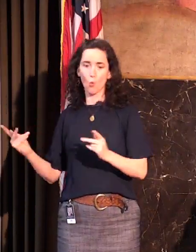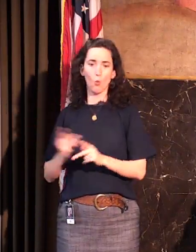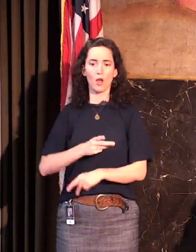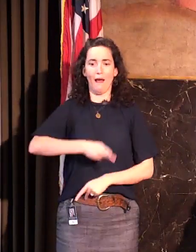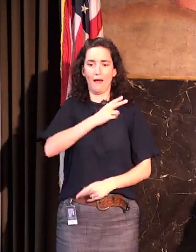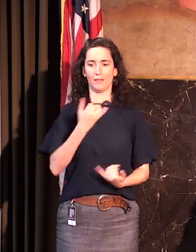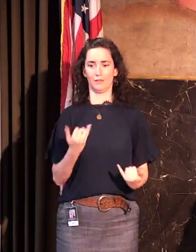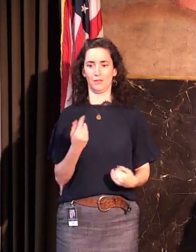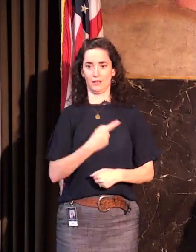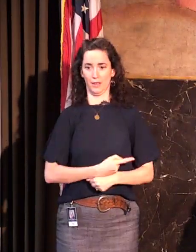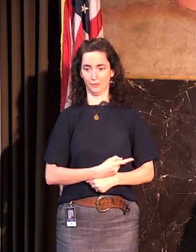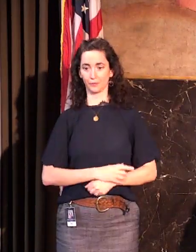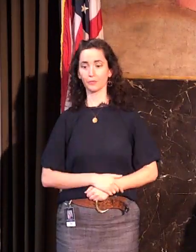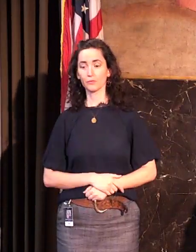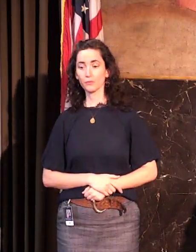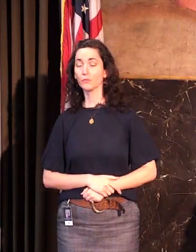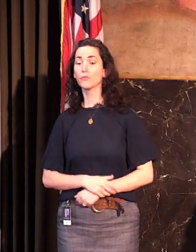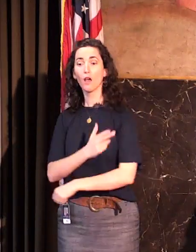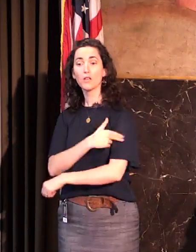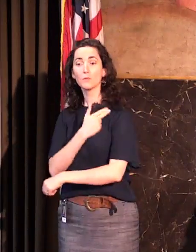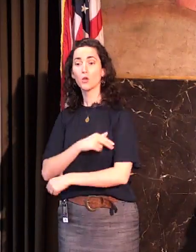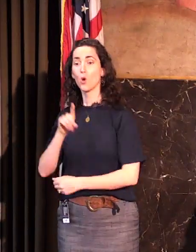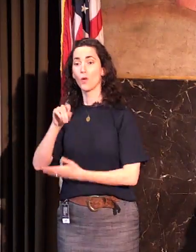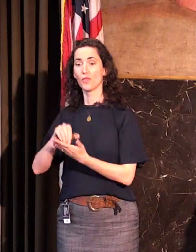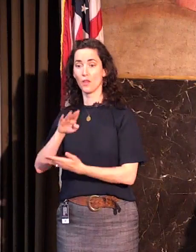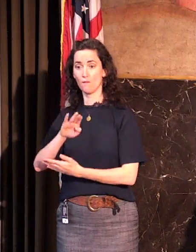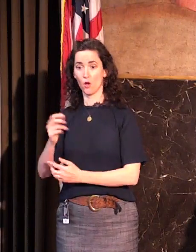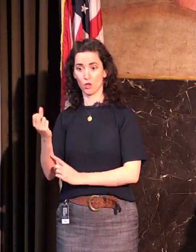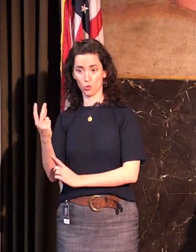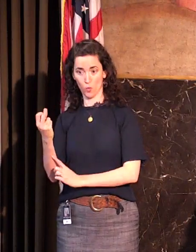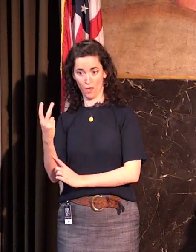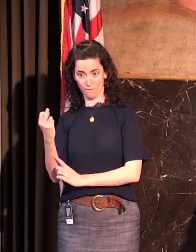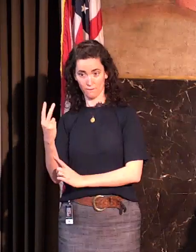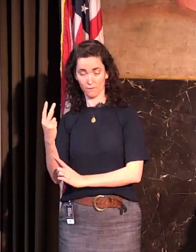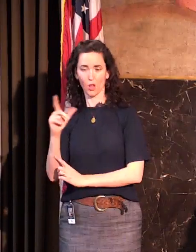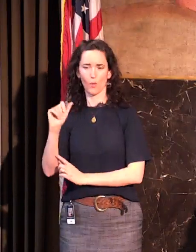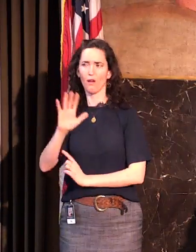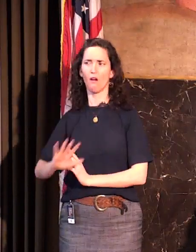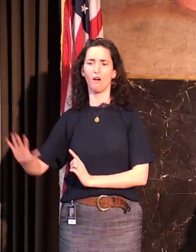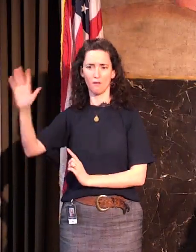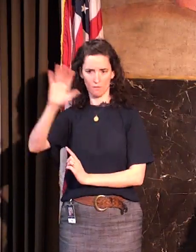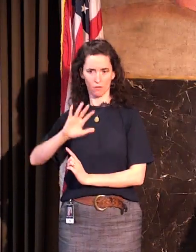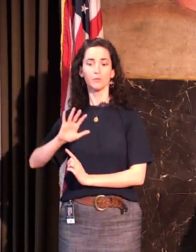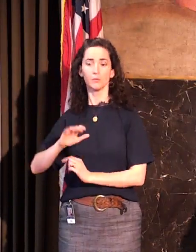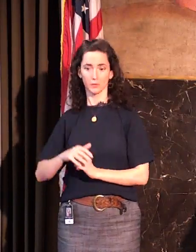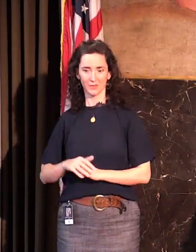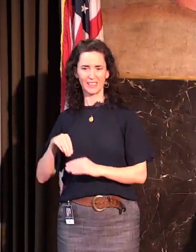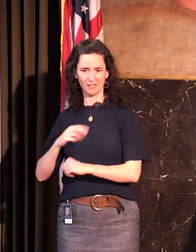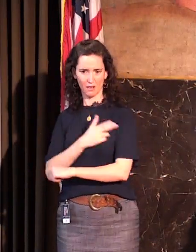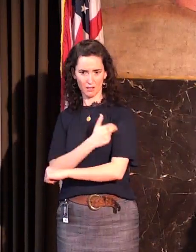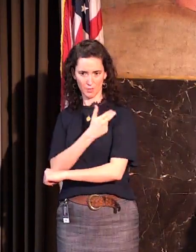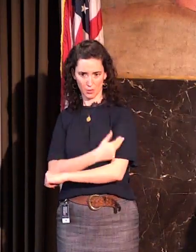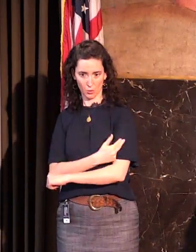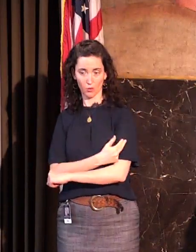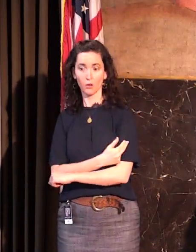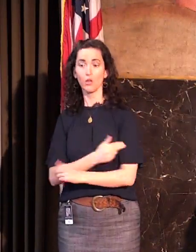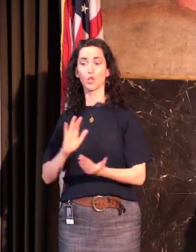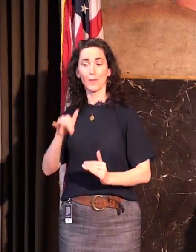There were 1,412 people hospitalized across the state of Louisiana with COVID-19. This is a net increase